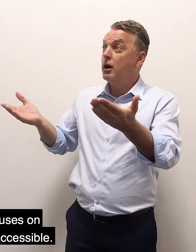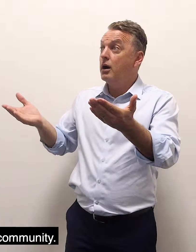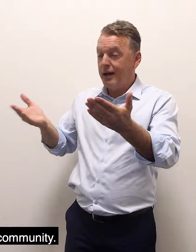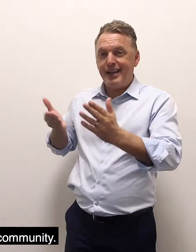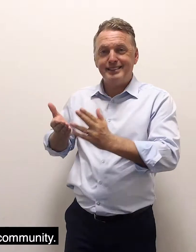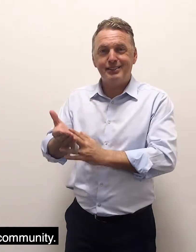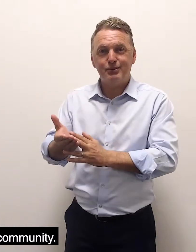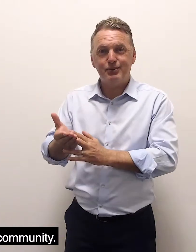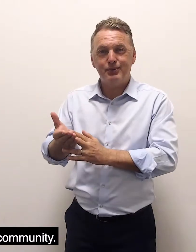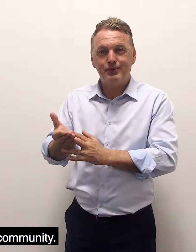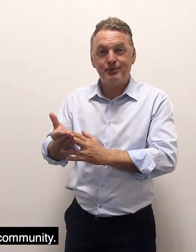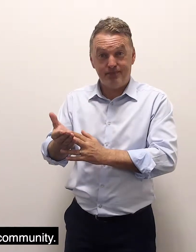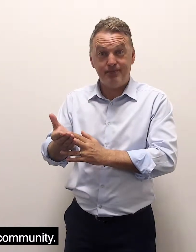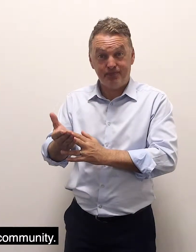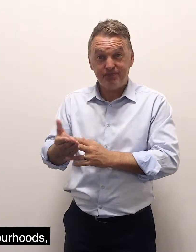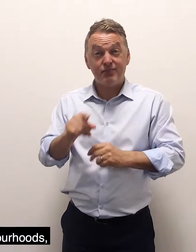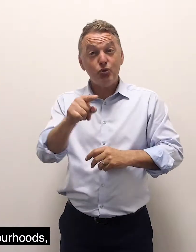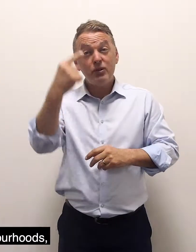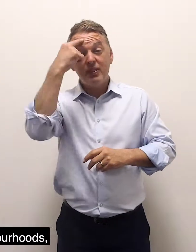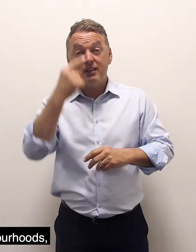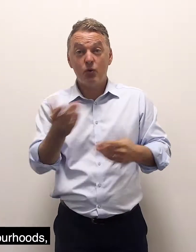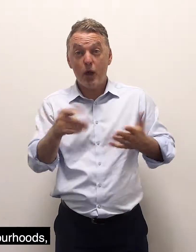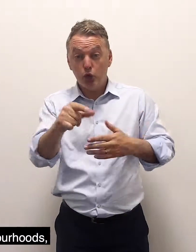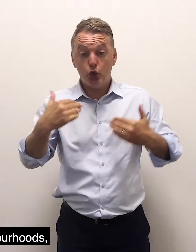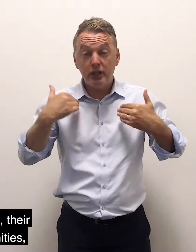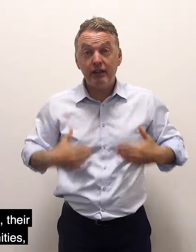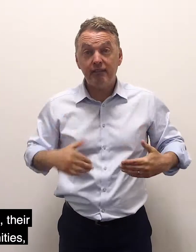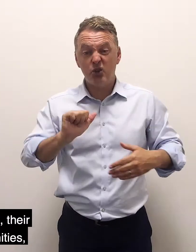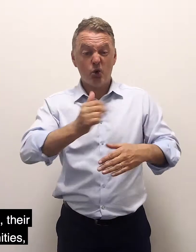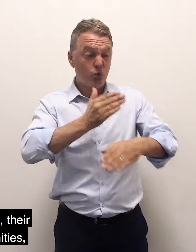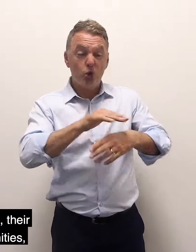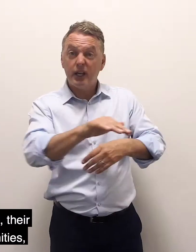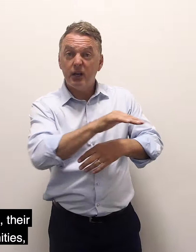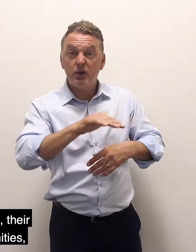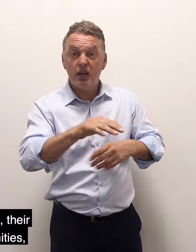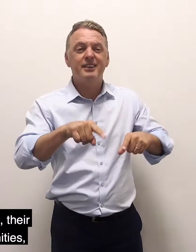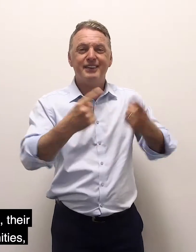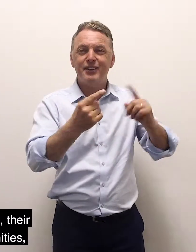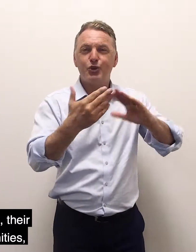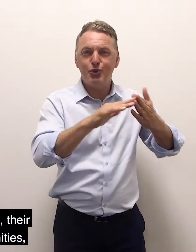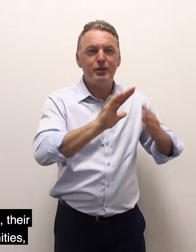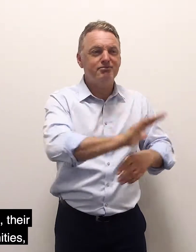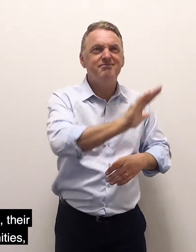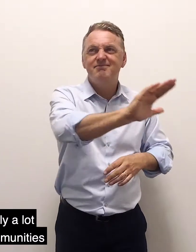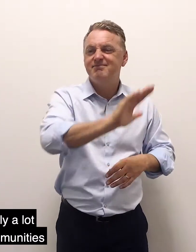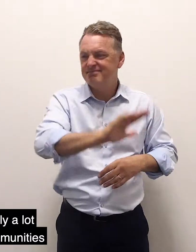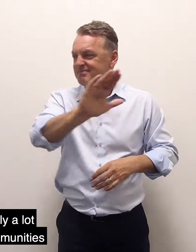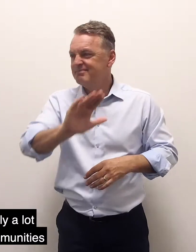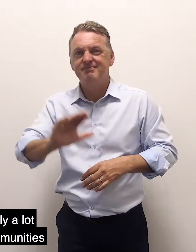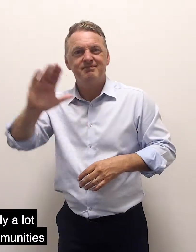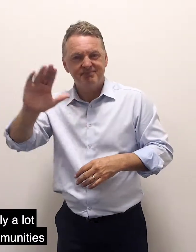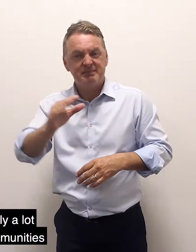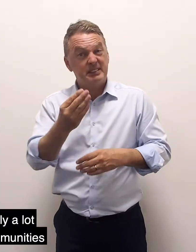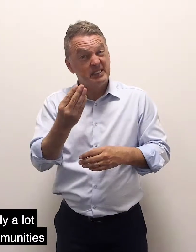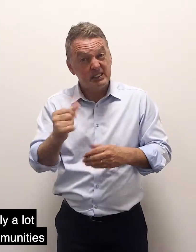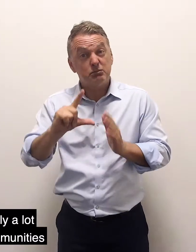accessible. So helping the whole community. Think of your neighbourhoods, your working area, they're different communities. And there's